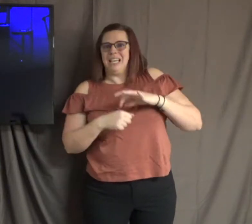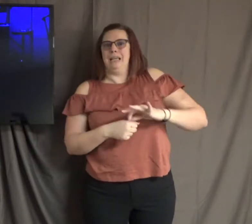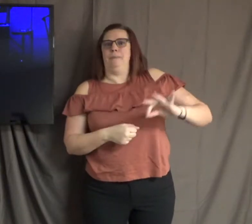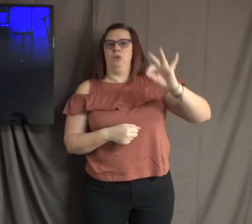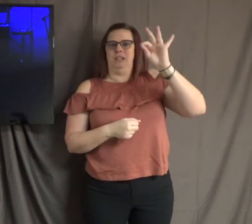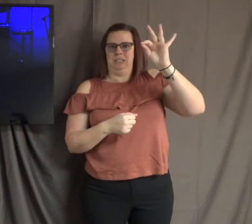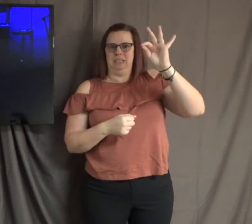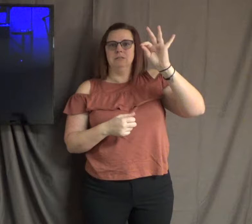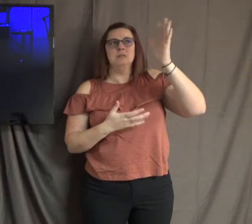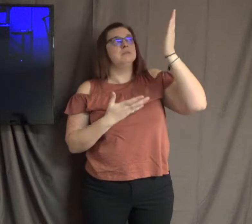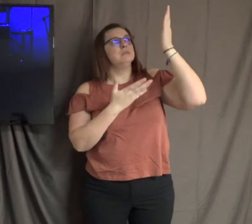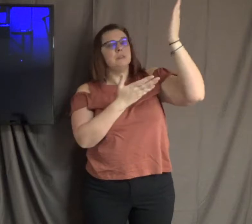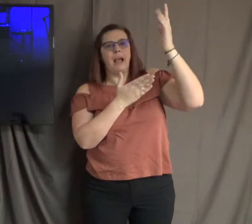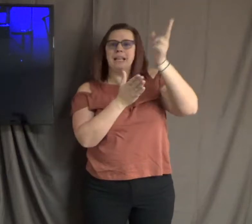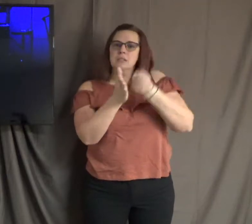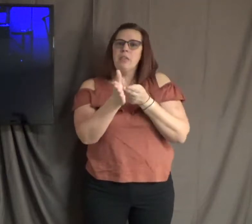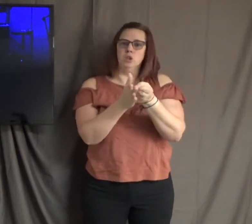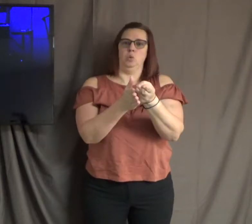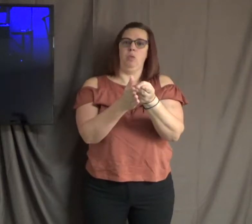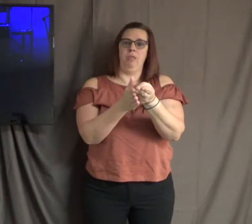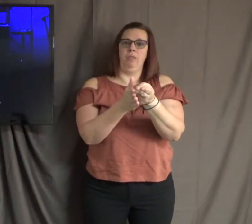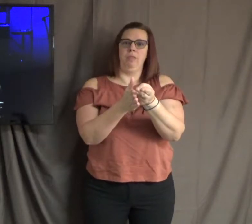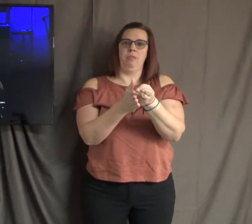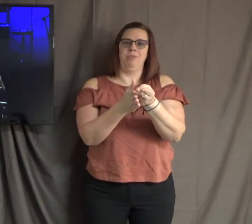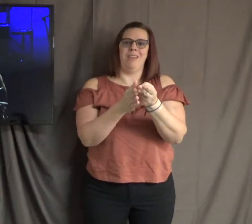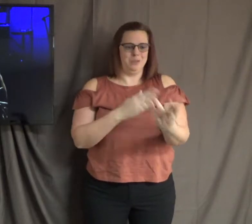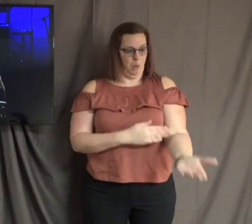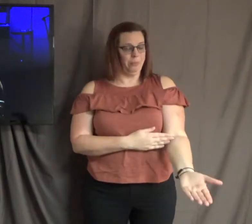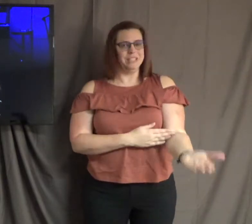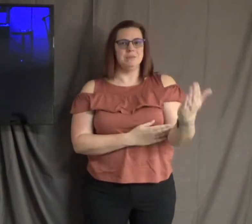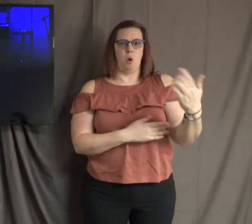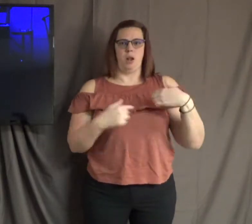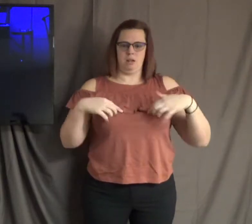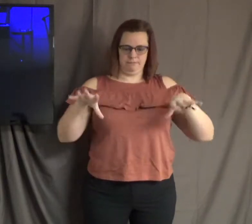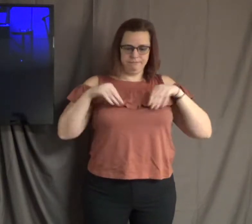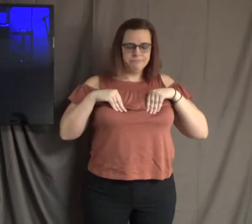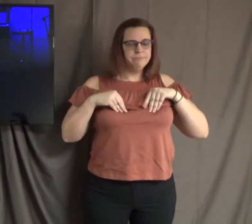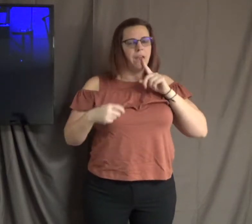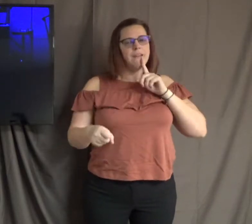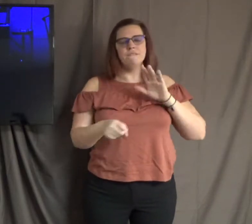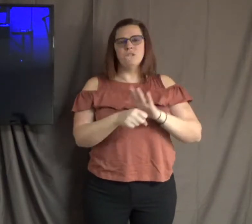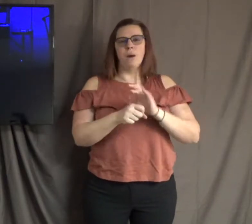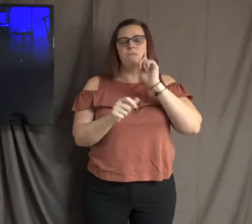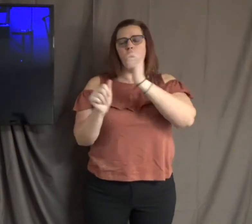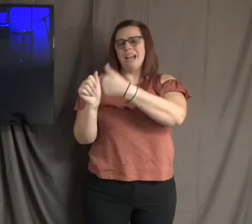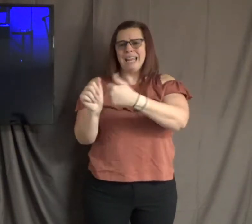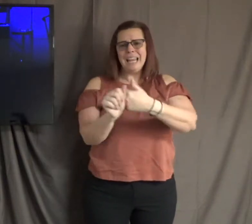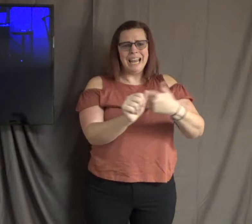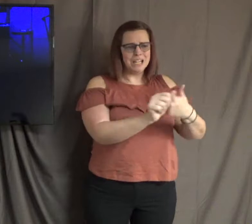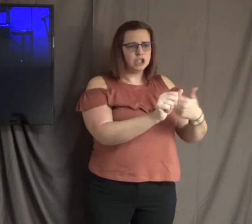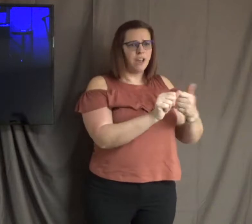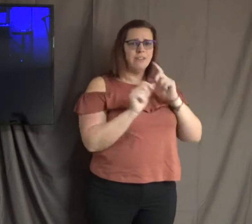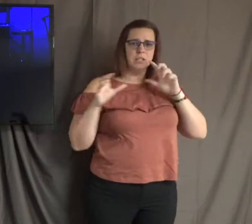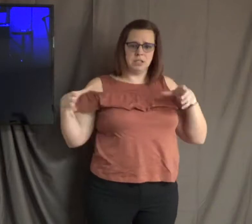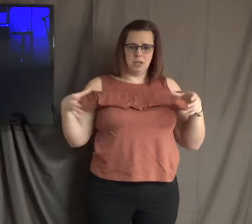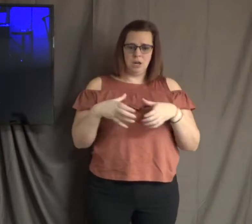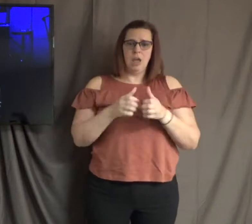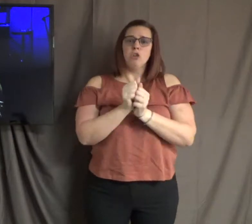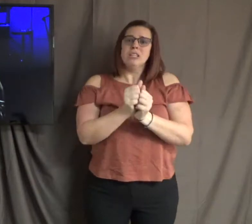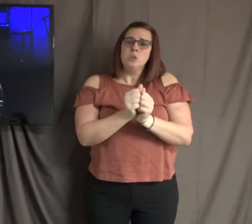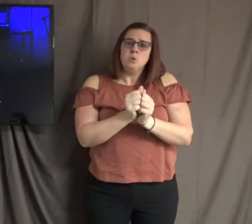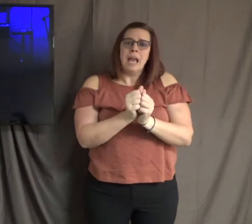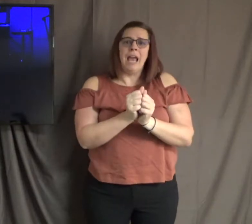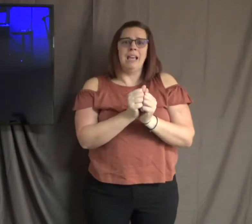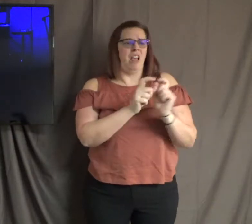truth." And so this morning I accept and affirm for each one of us that our gathering today and all of the elements of